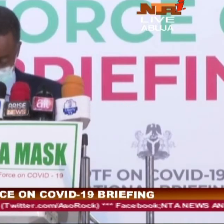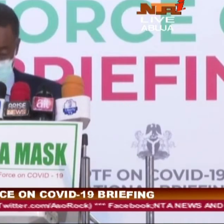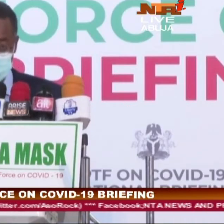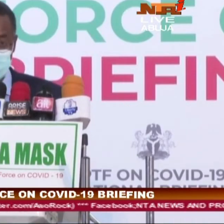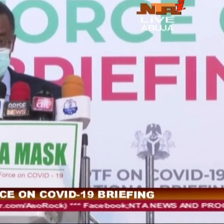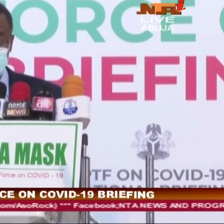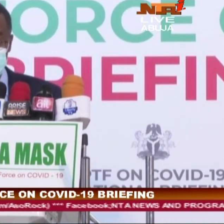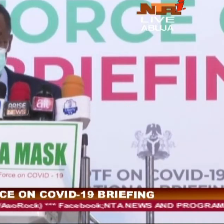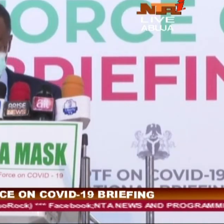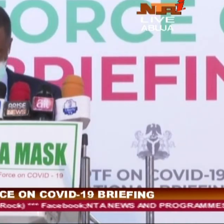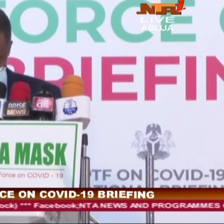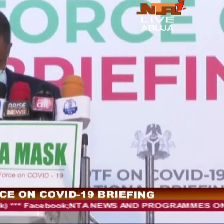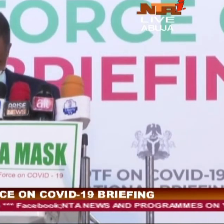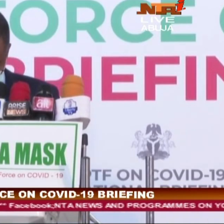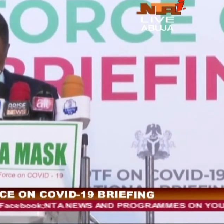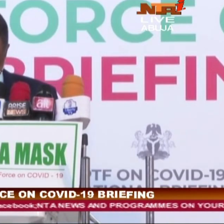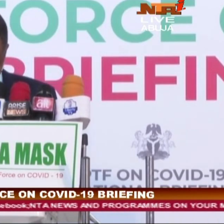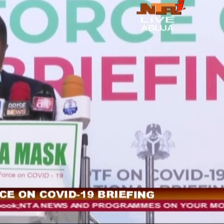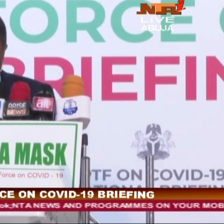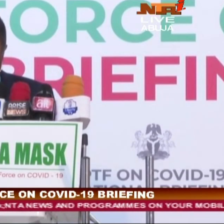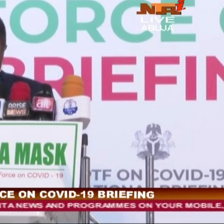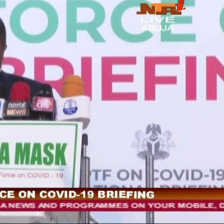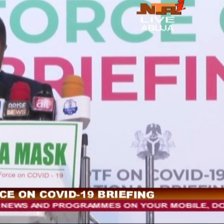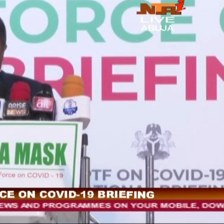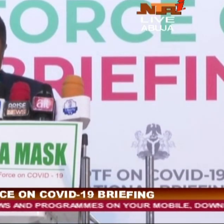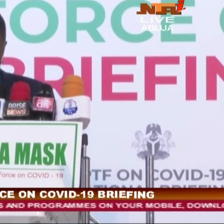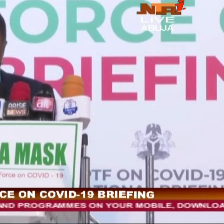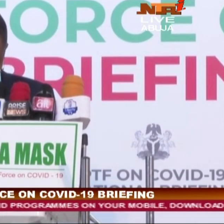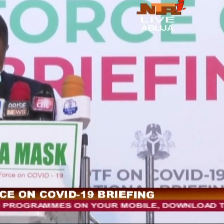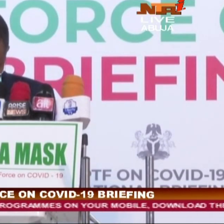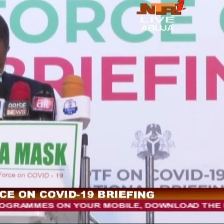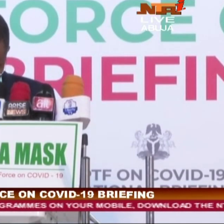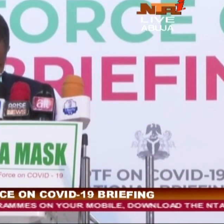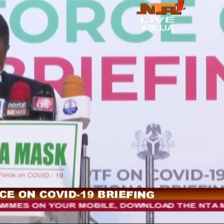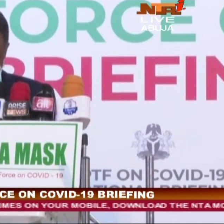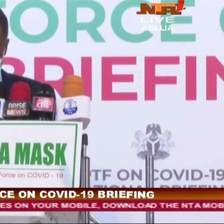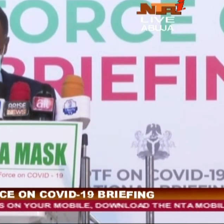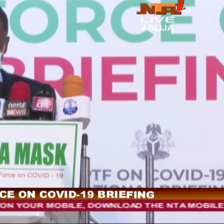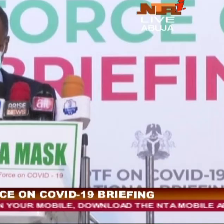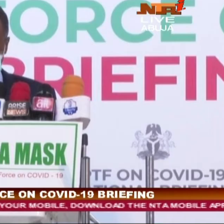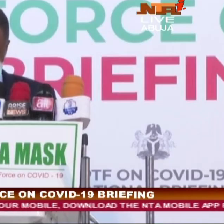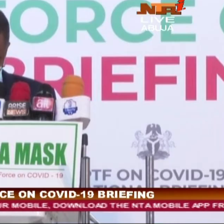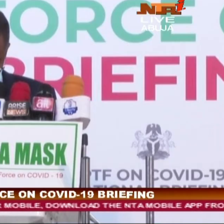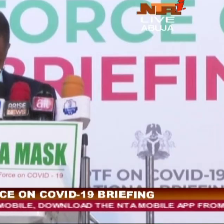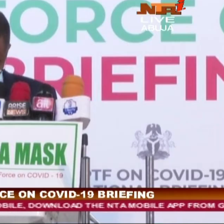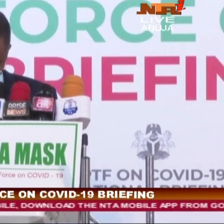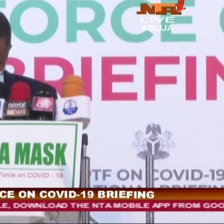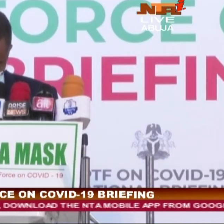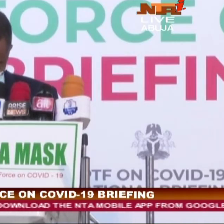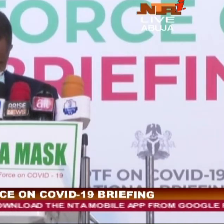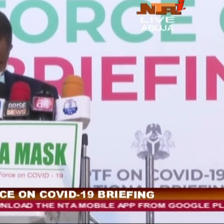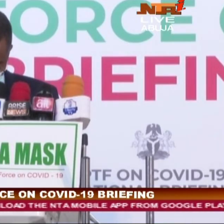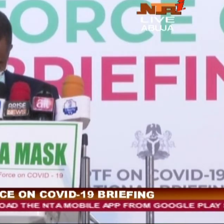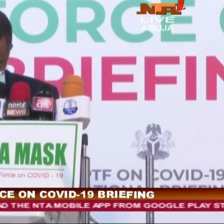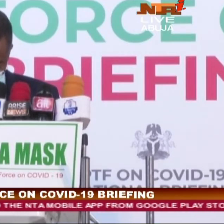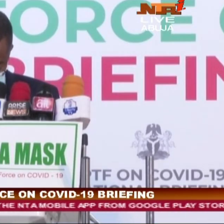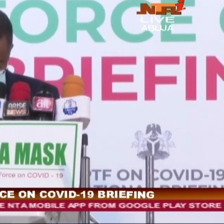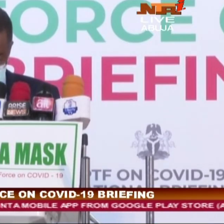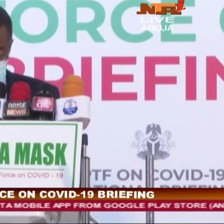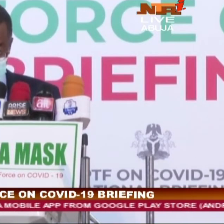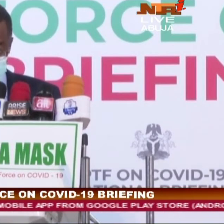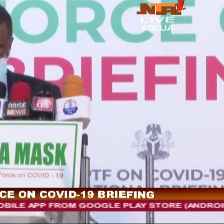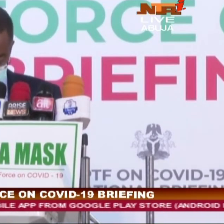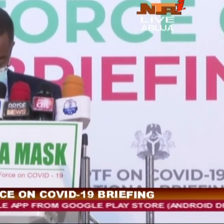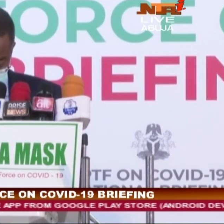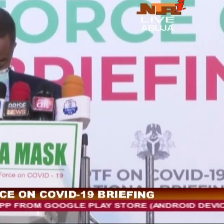All mandatory non-pharmaceutical interventions. Restaurants to remain closed for eat-in with